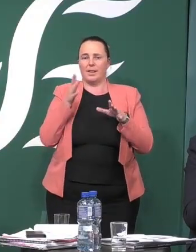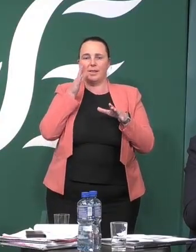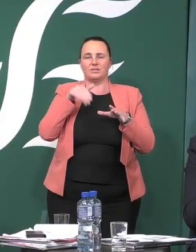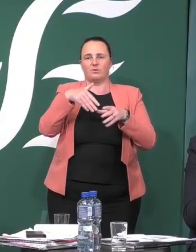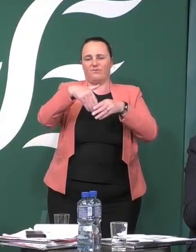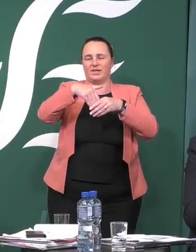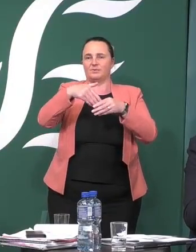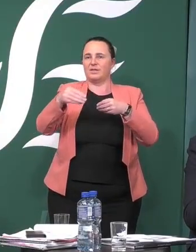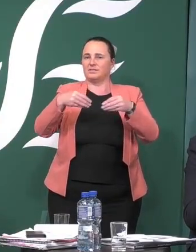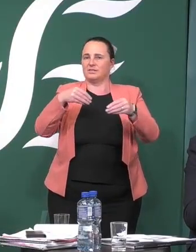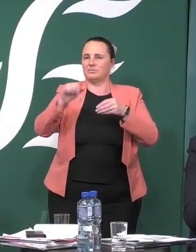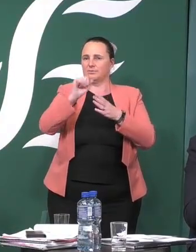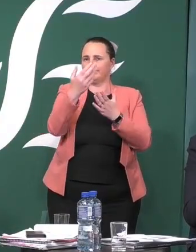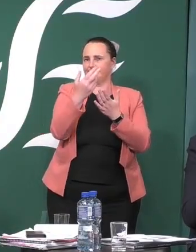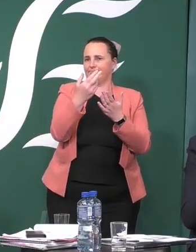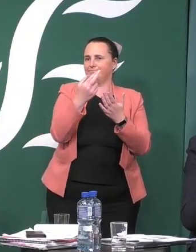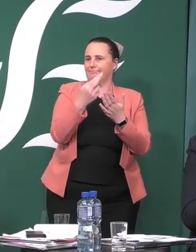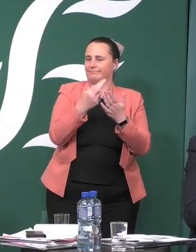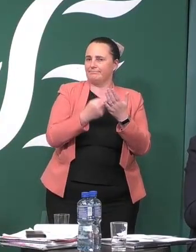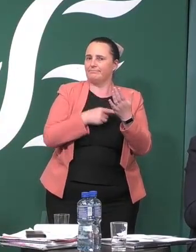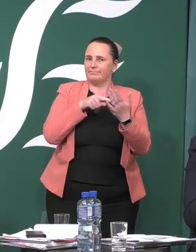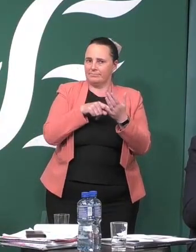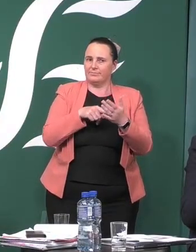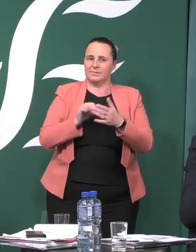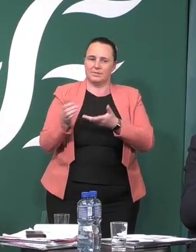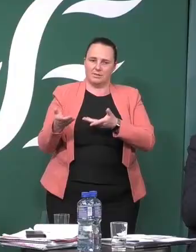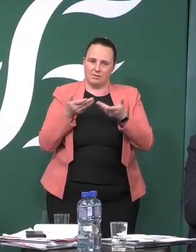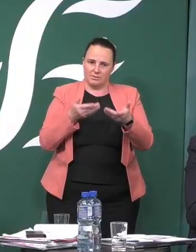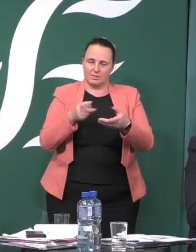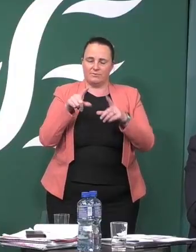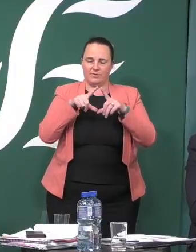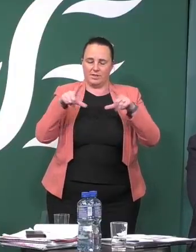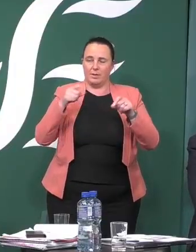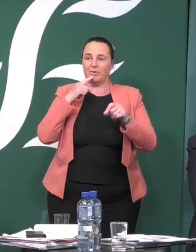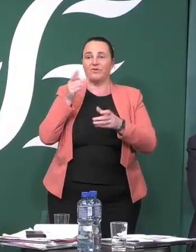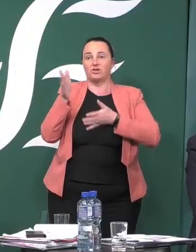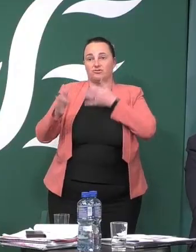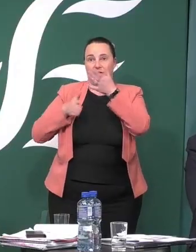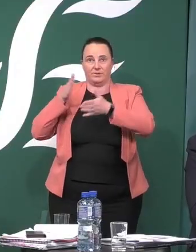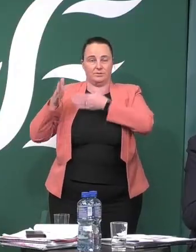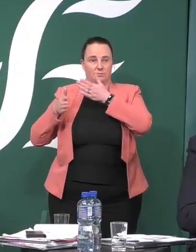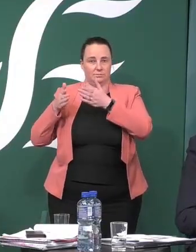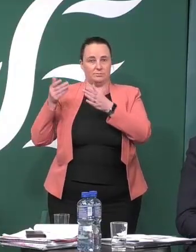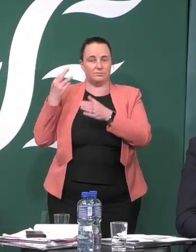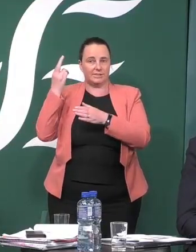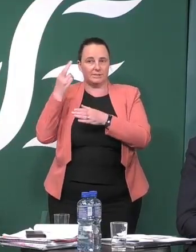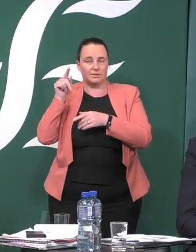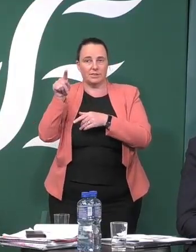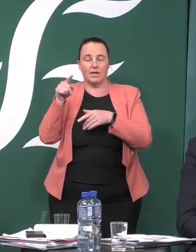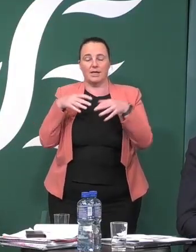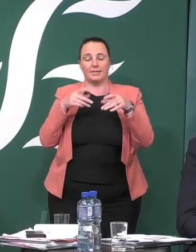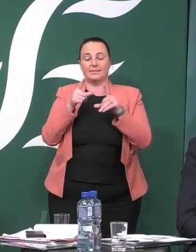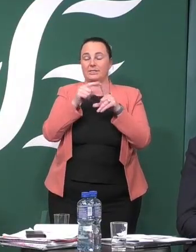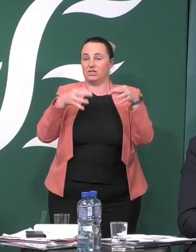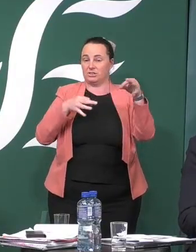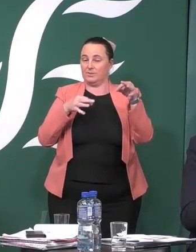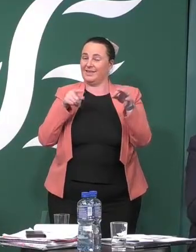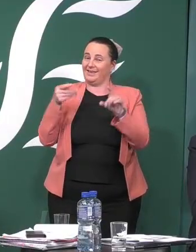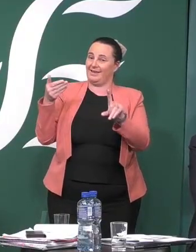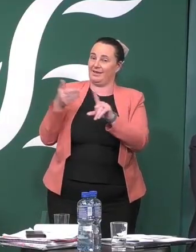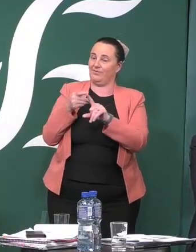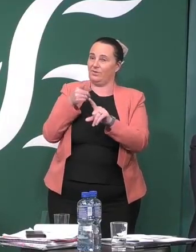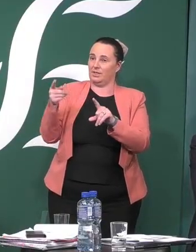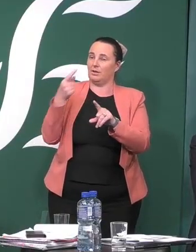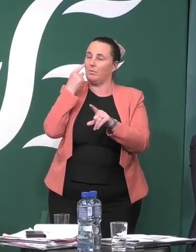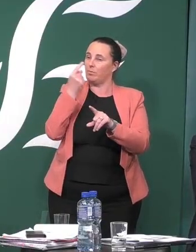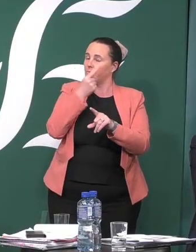those guidelines that went out to the sector to try and take the pressure off, so that for travel purposes, which is what the certificate was originally designed for, that